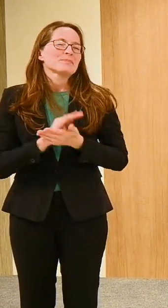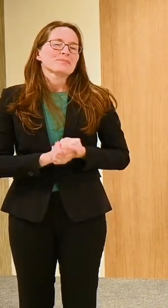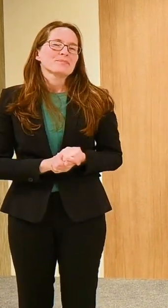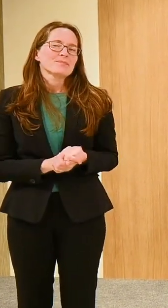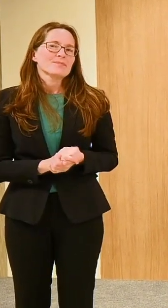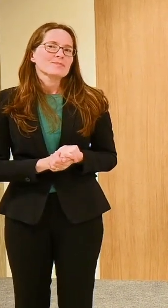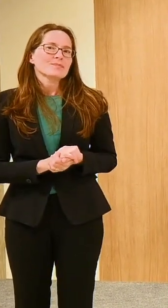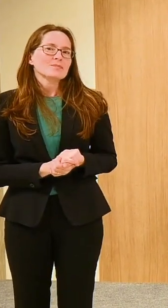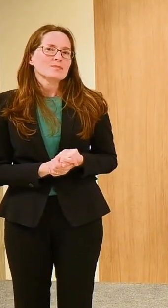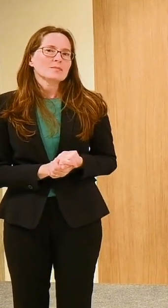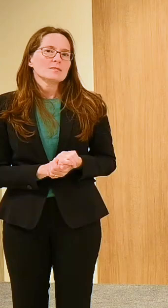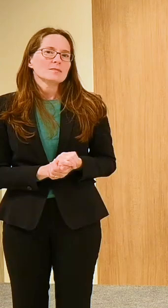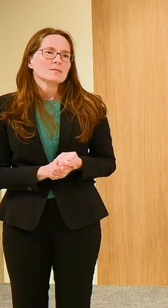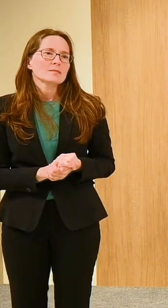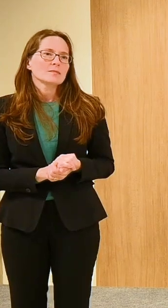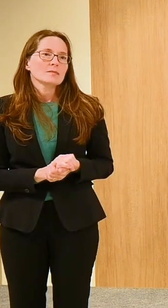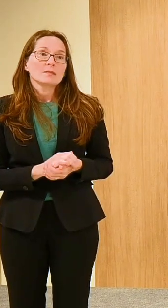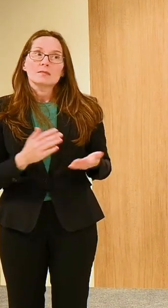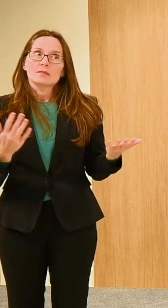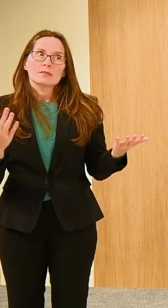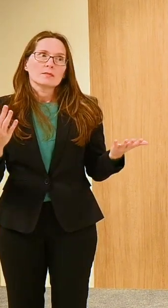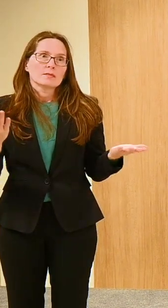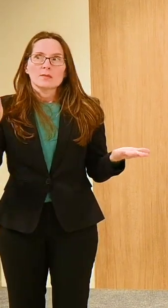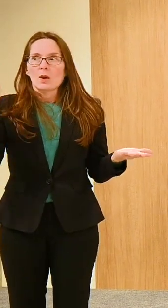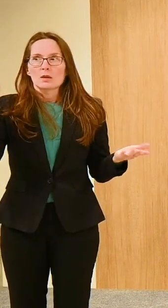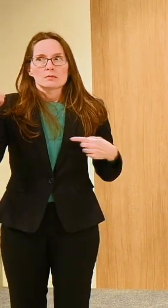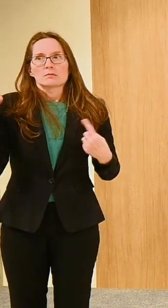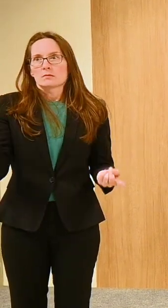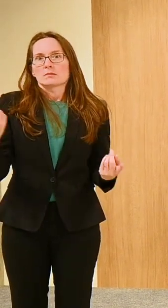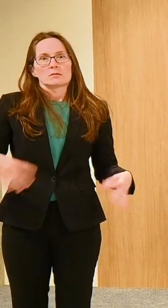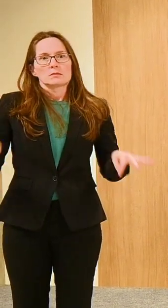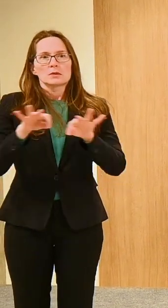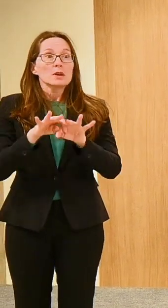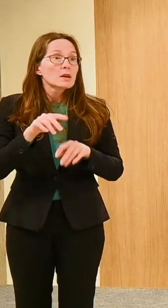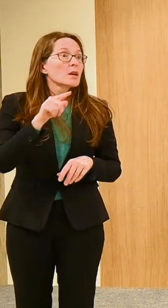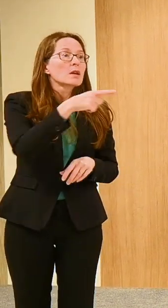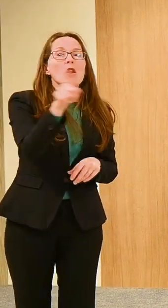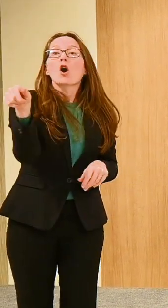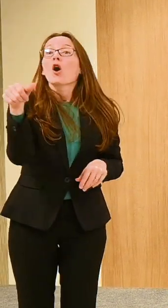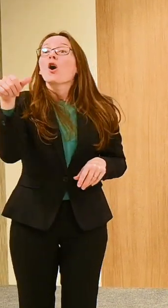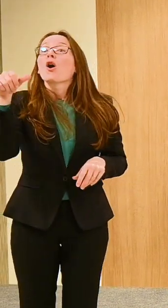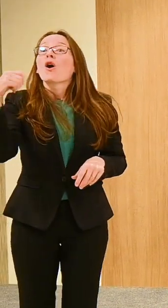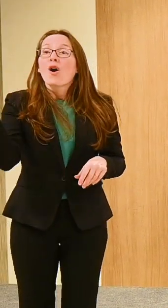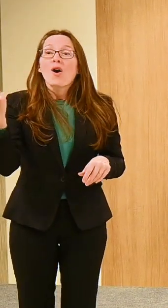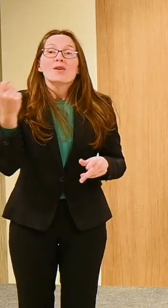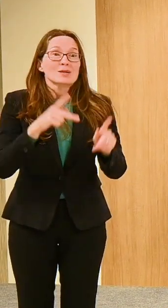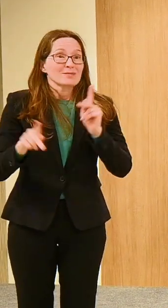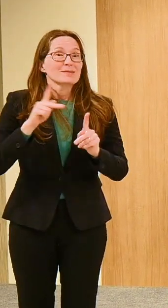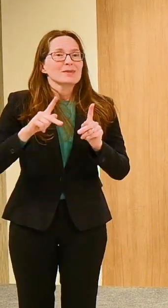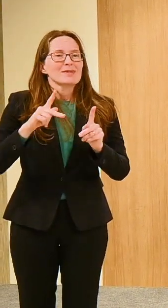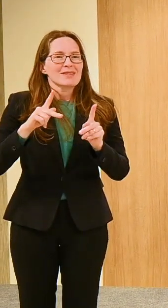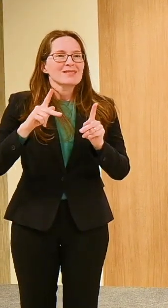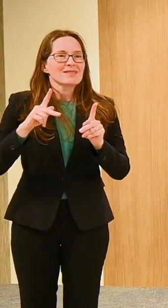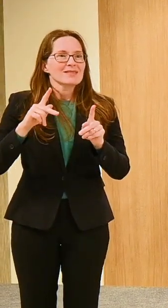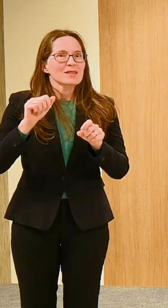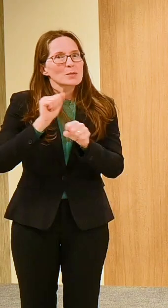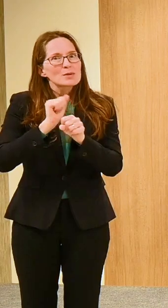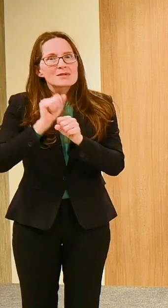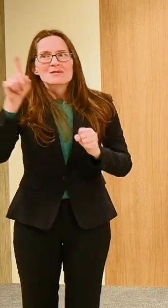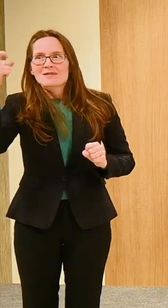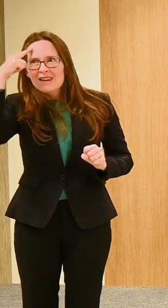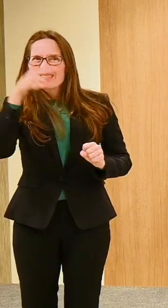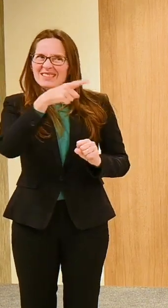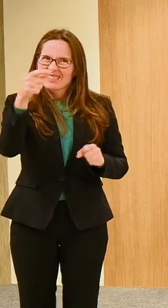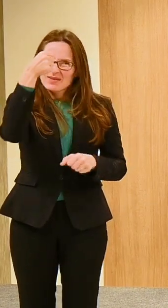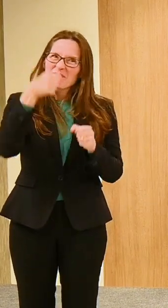very much. You were critical, and I look at the other elected officials who are in this room who probably remember those 8 a.m. breakfasts that